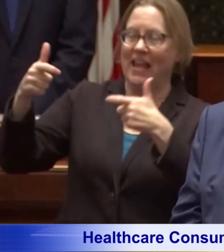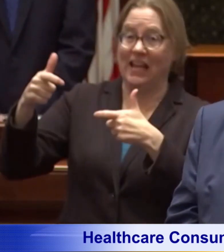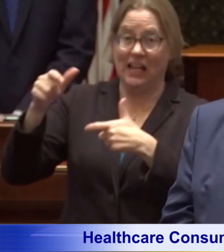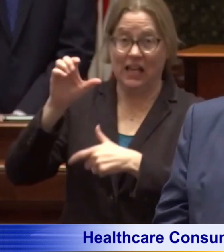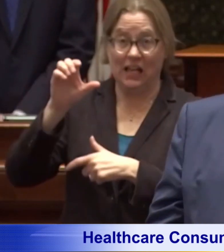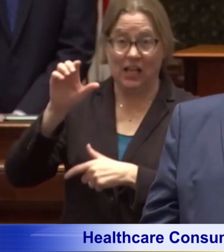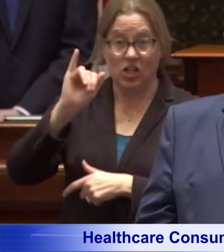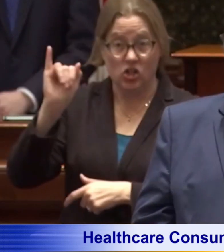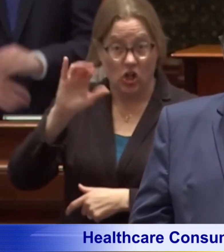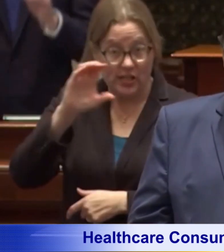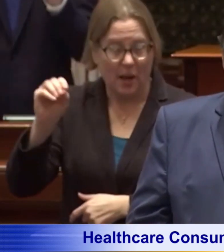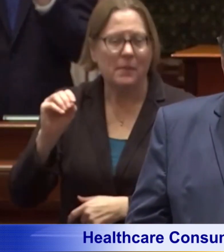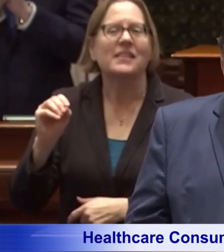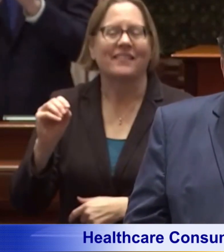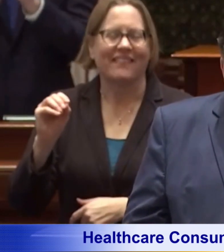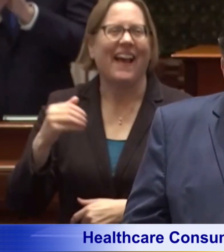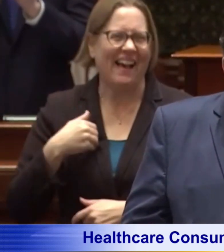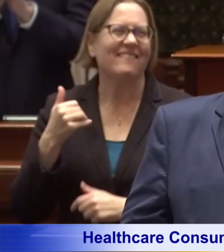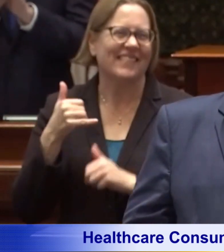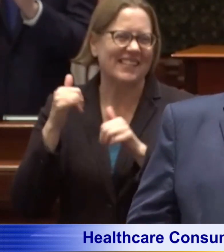same.